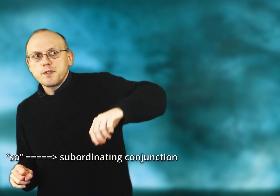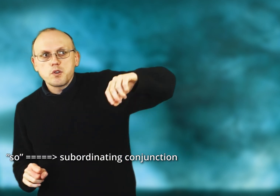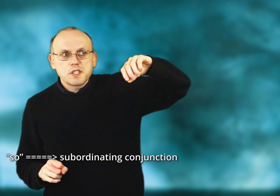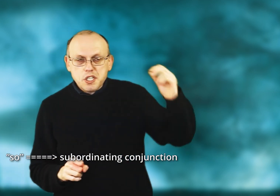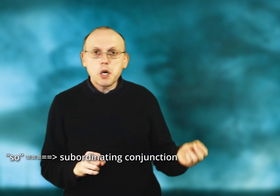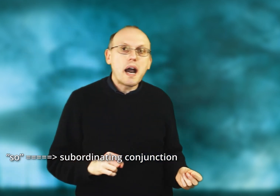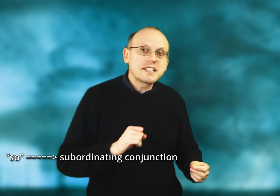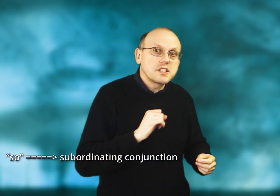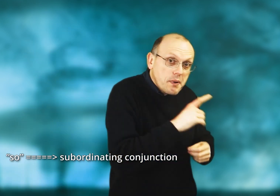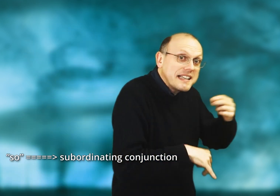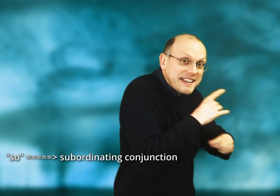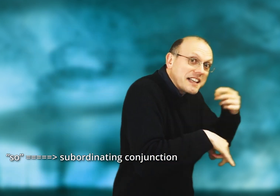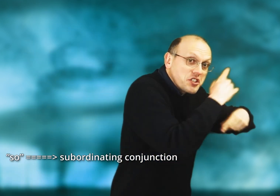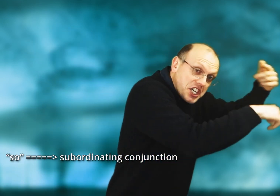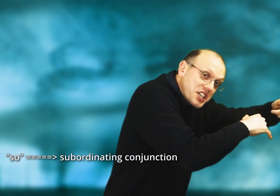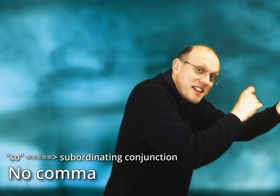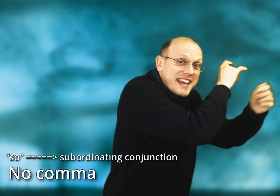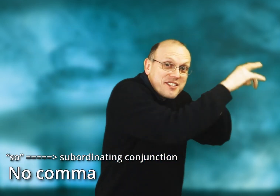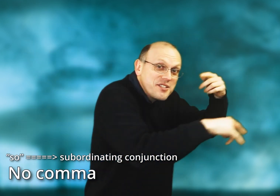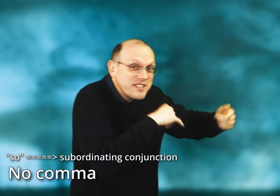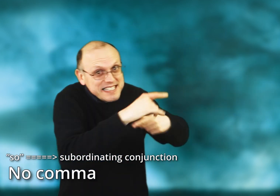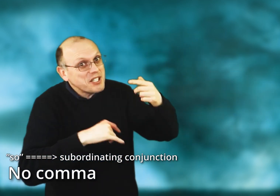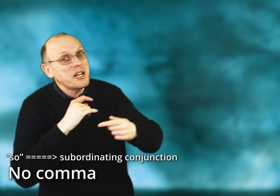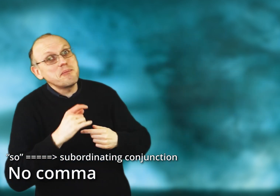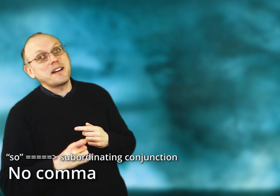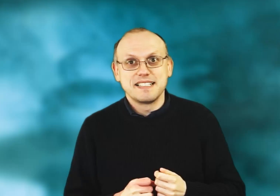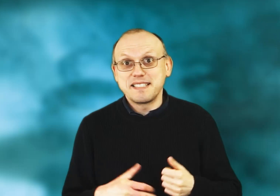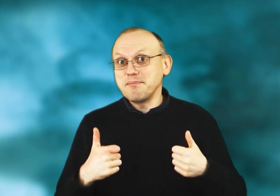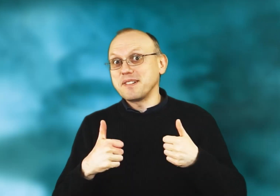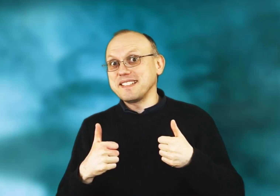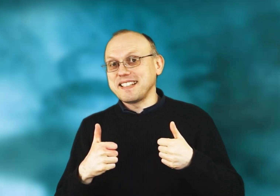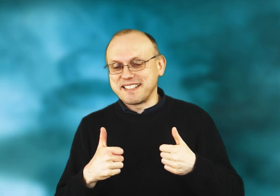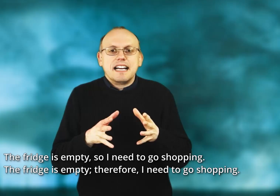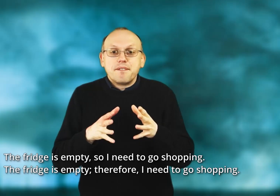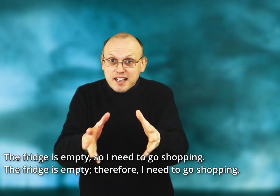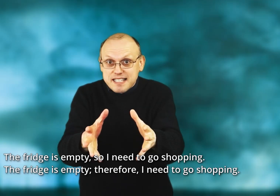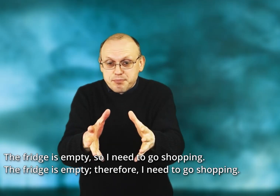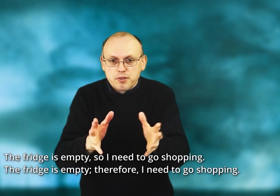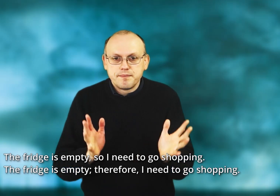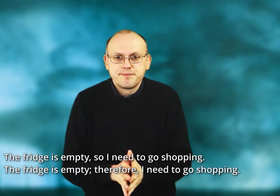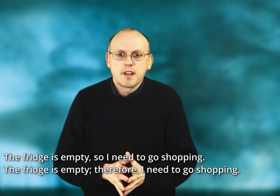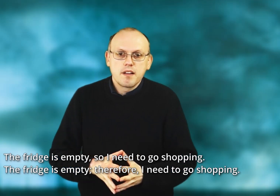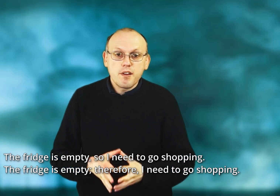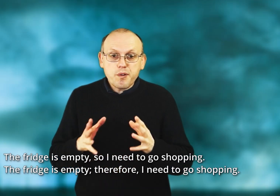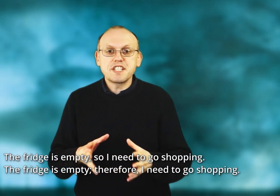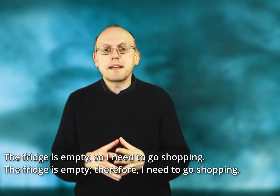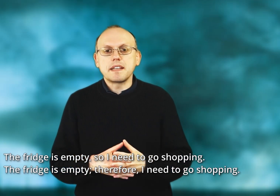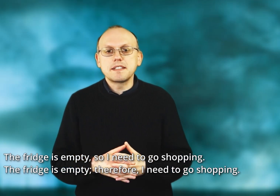use so as a subordinating conjunction, then you don't need a comma. Simple, isn't it? For example, the fridge is empty, so I need